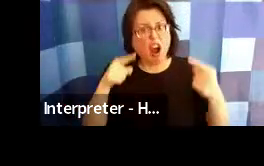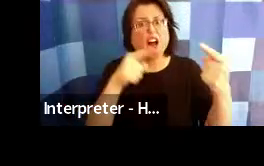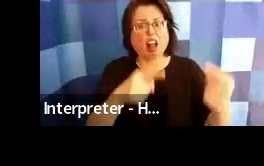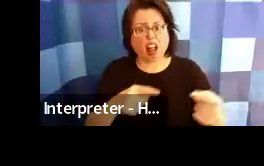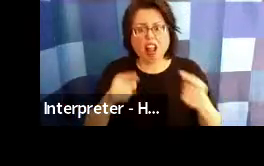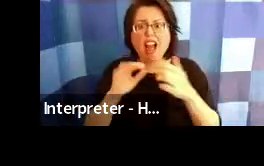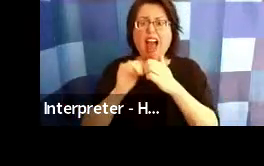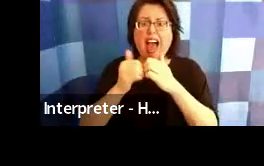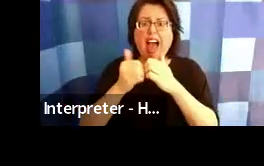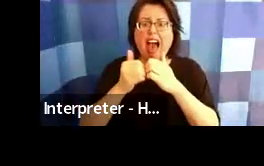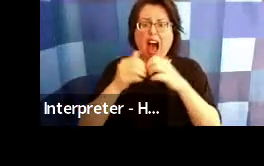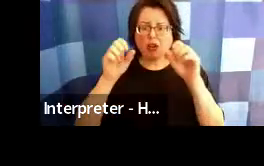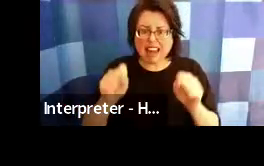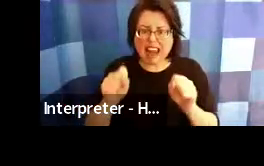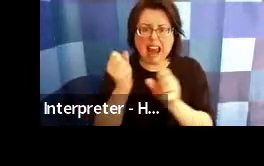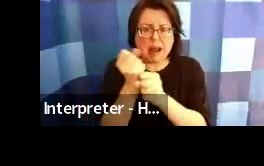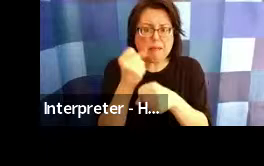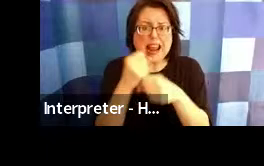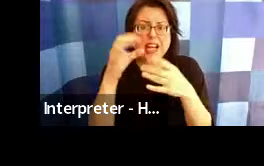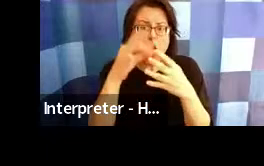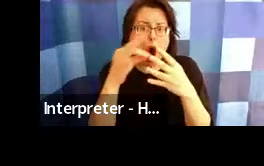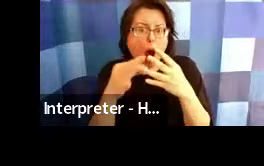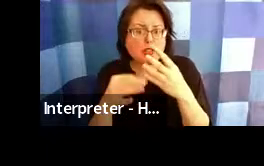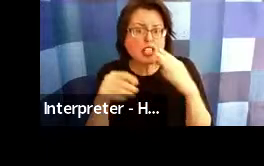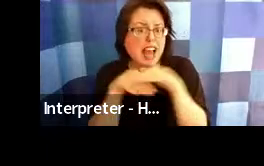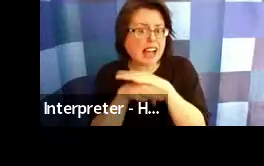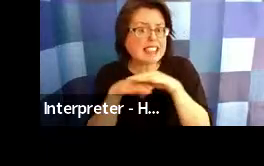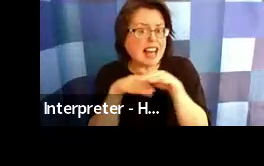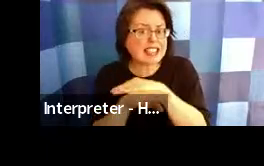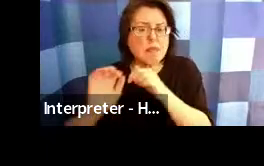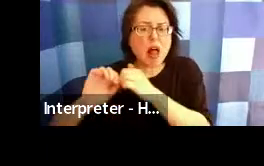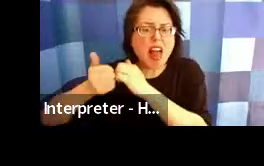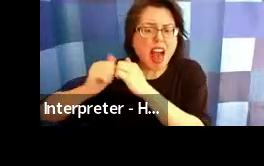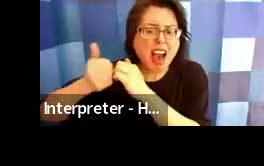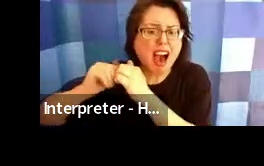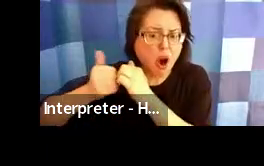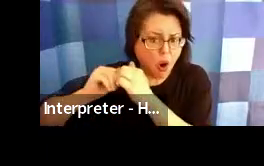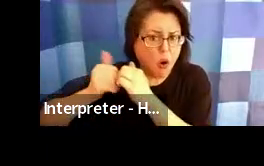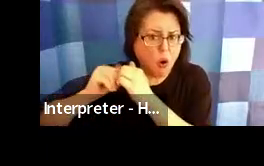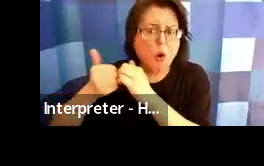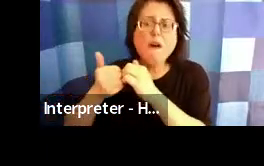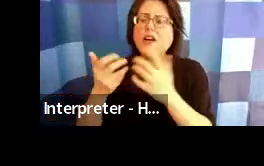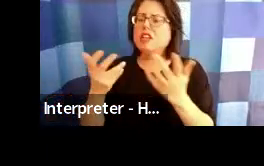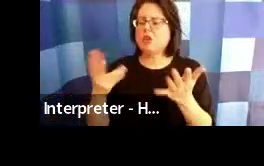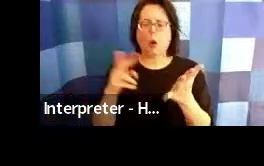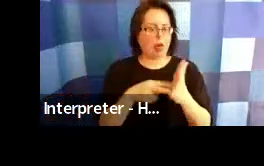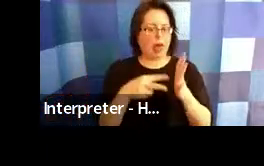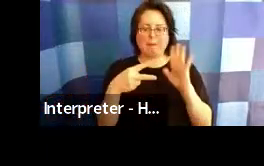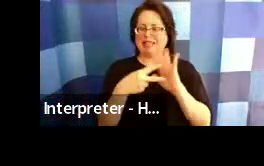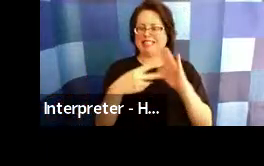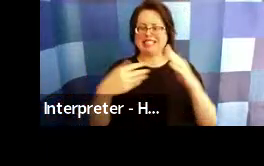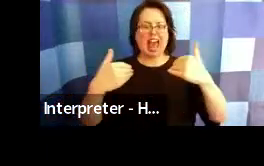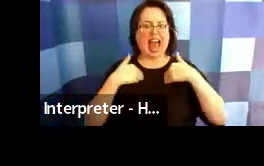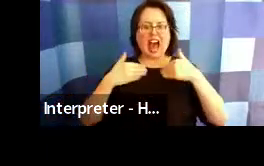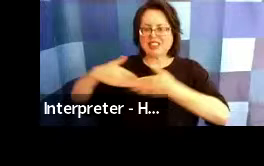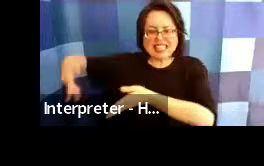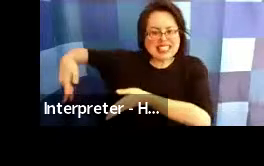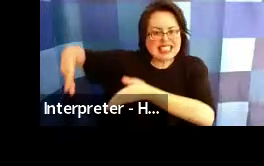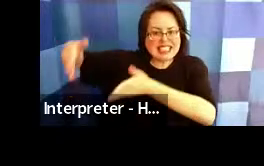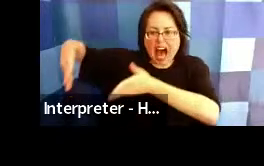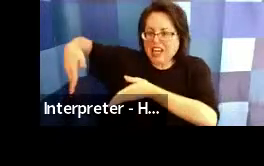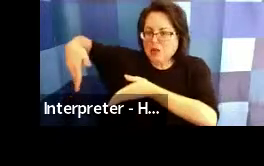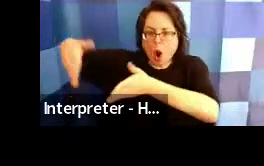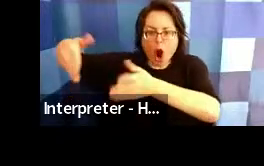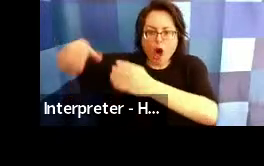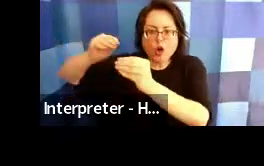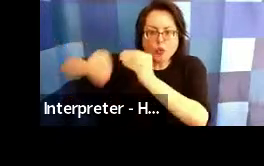their transportation options in general more accessible. And that's everything from making, having sidewalk repair and having